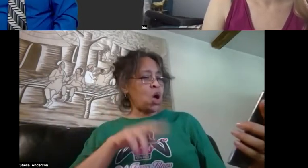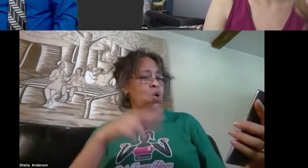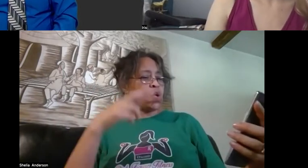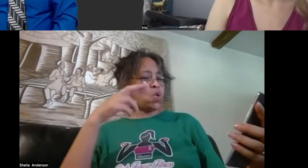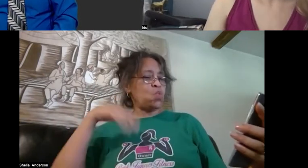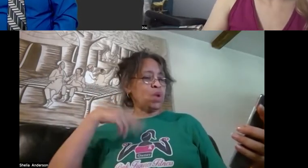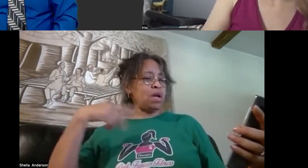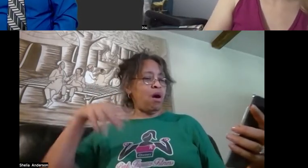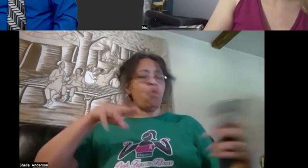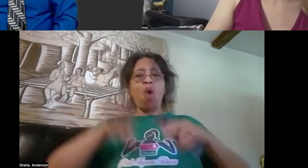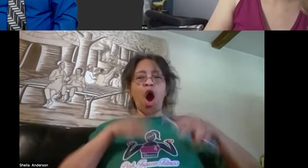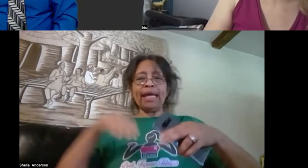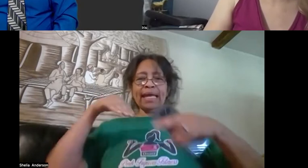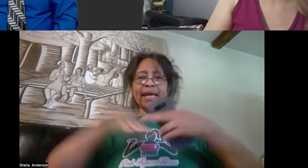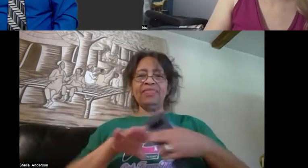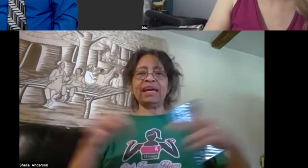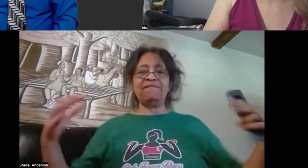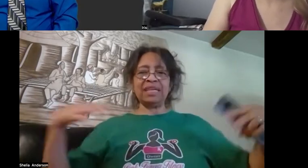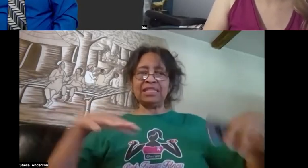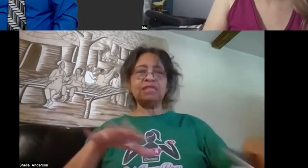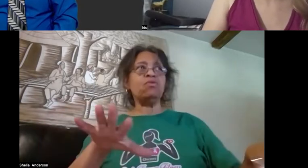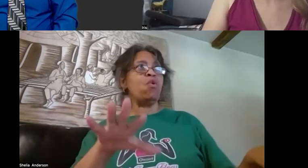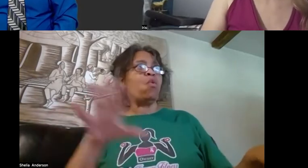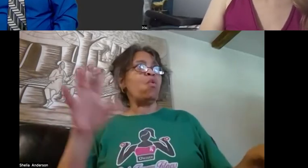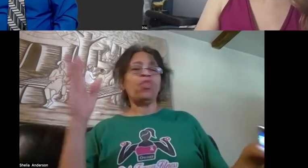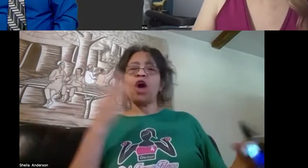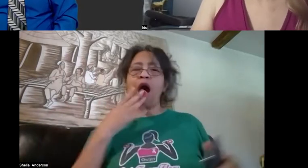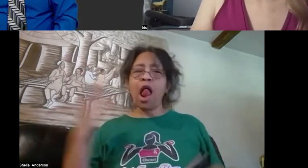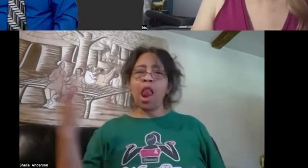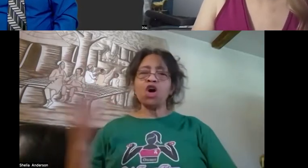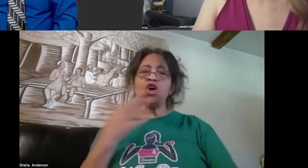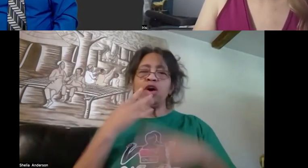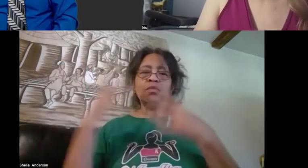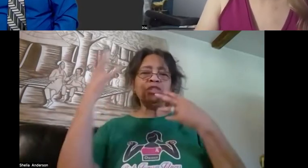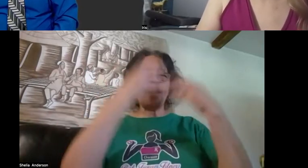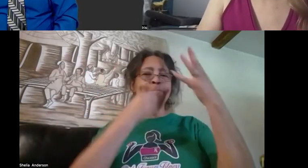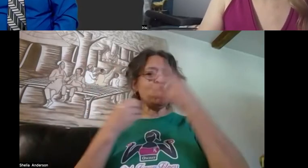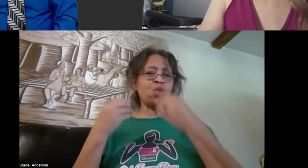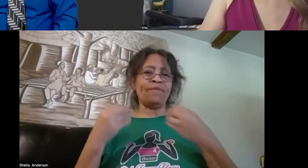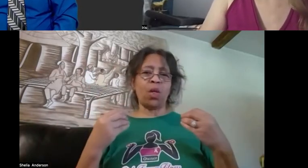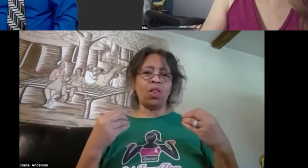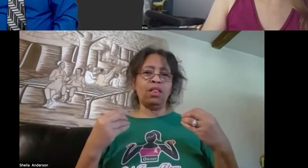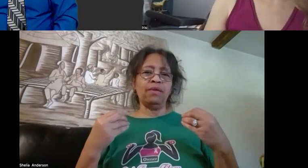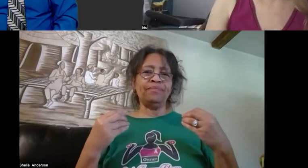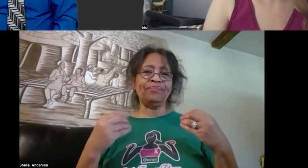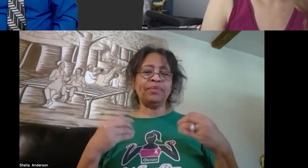You know, we are walking in the capital. The color was that